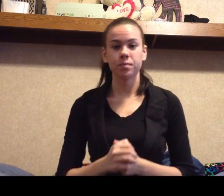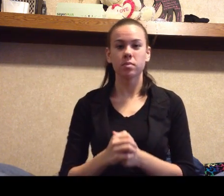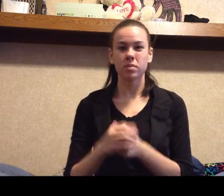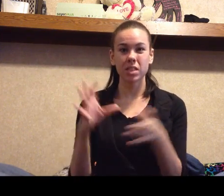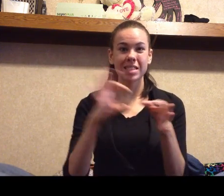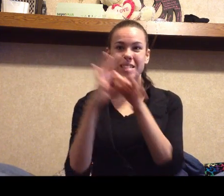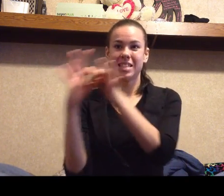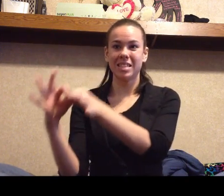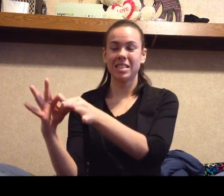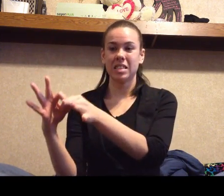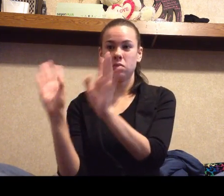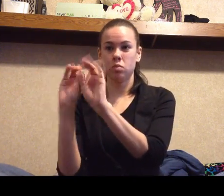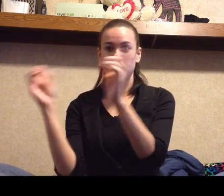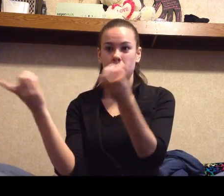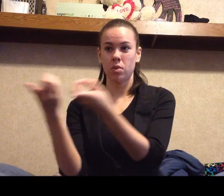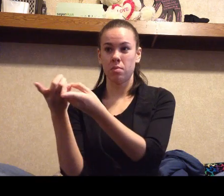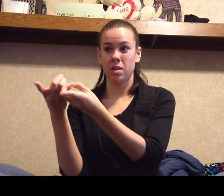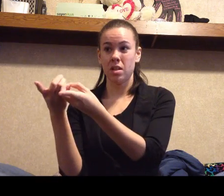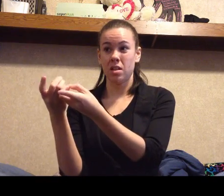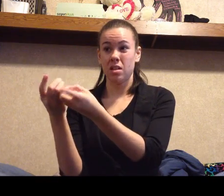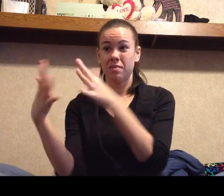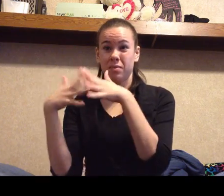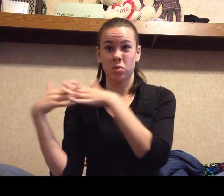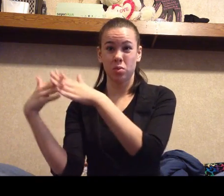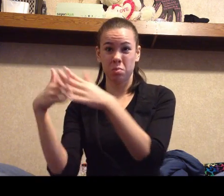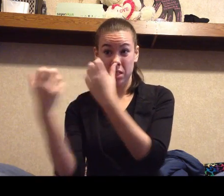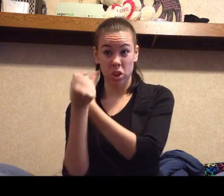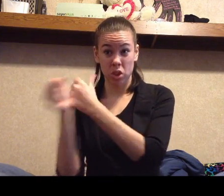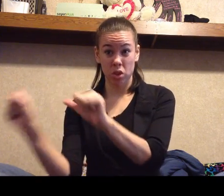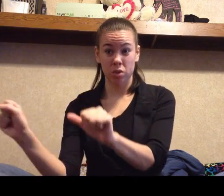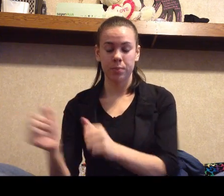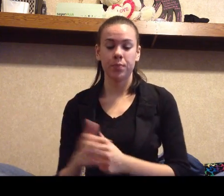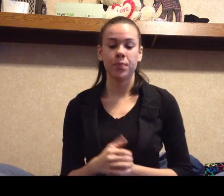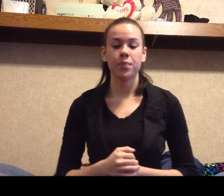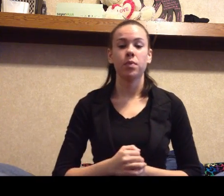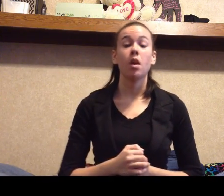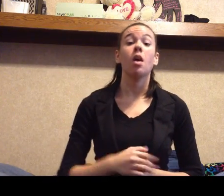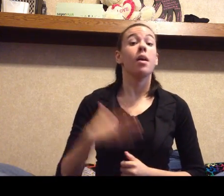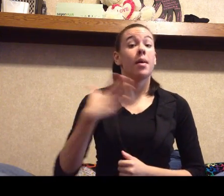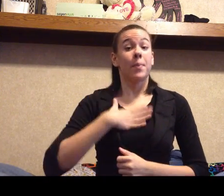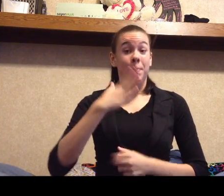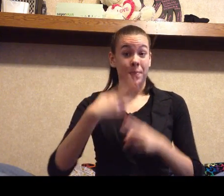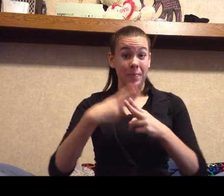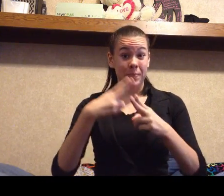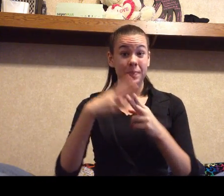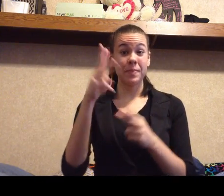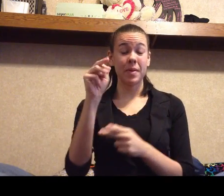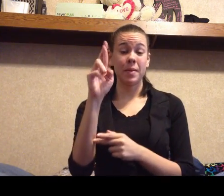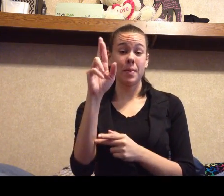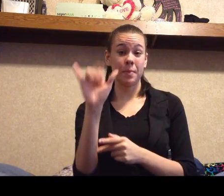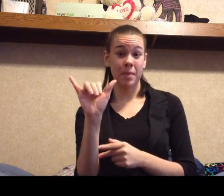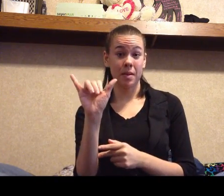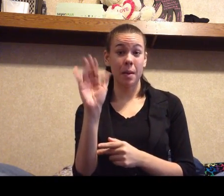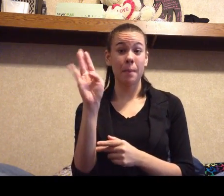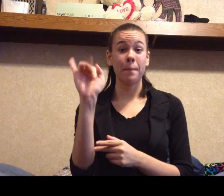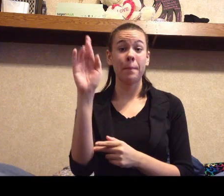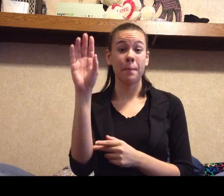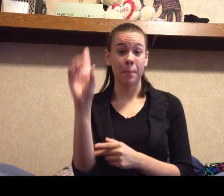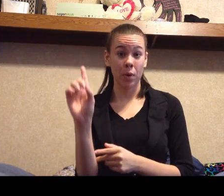Homeland Security. By way of introduction, my name is Mary Bird. I am a USCIS officer and have been